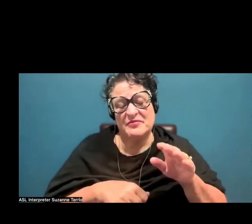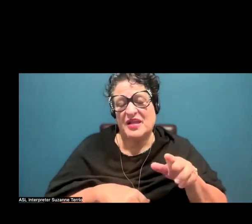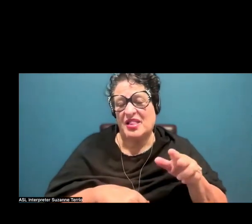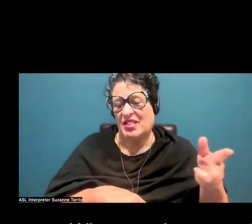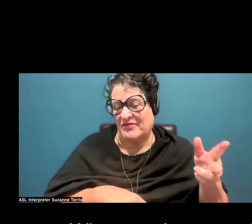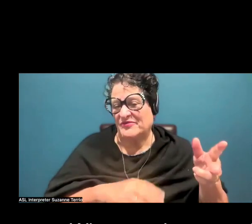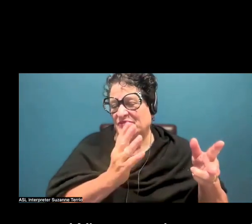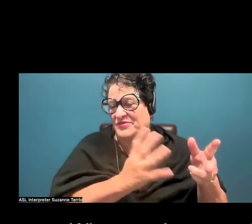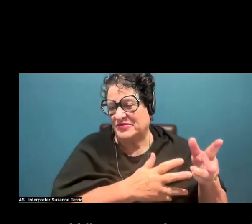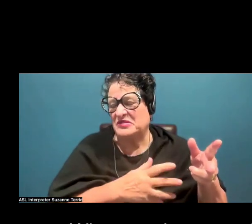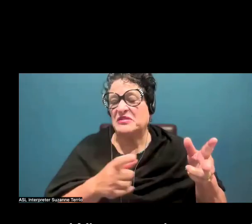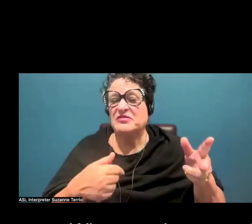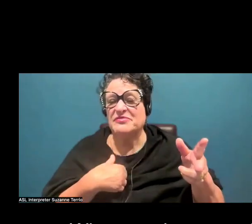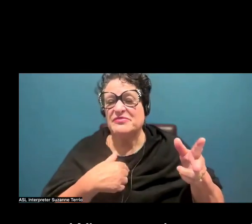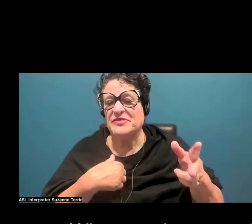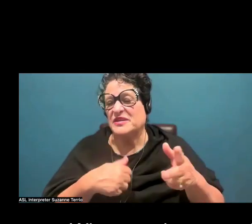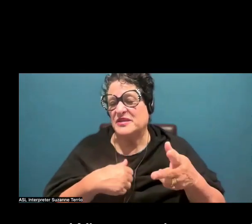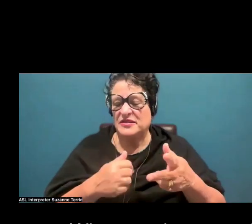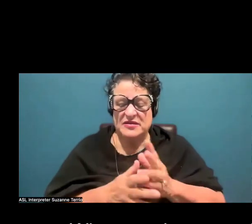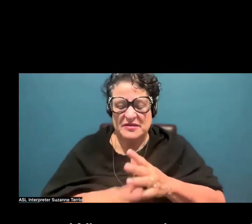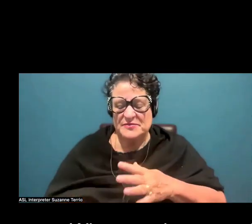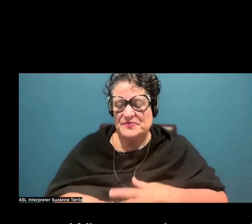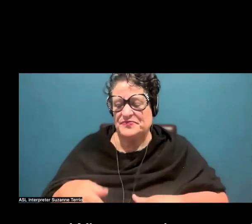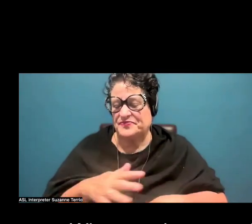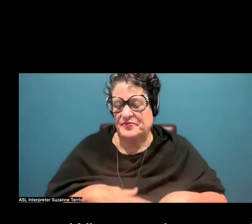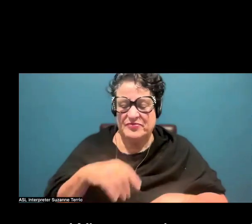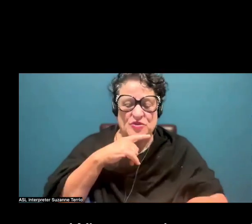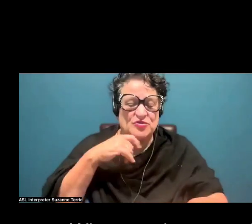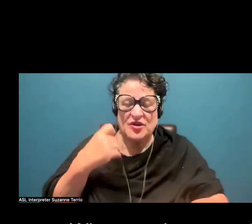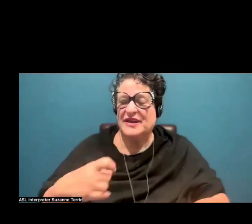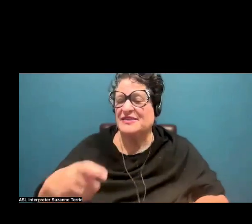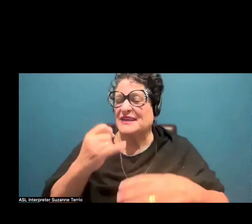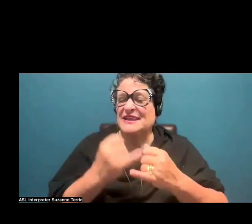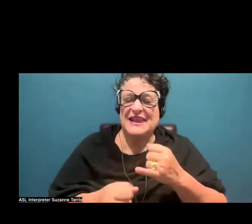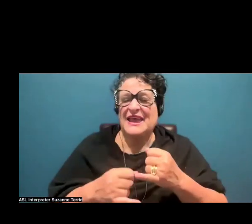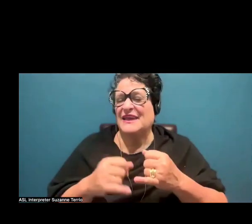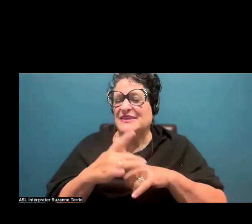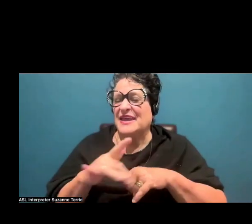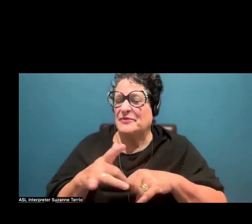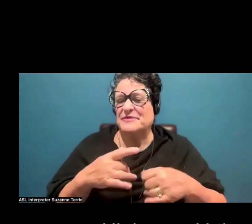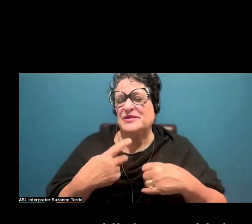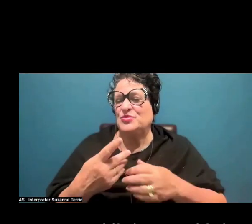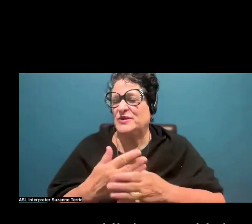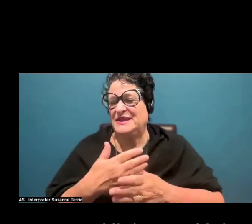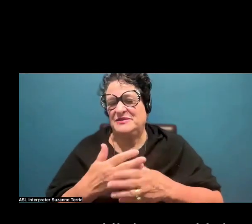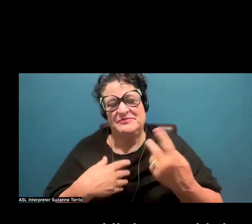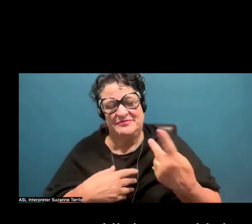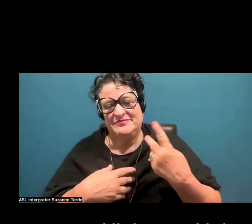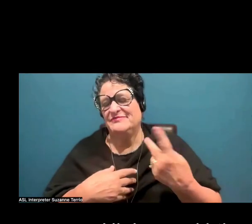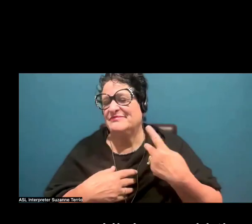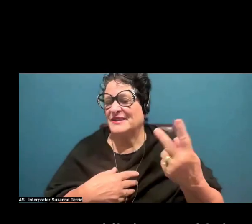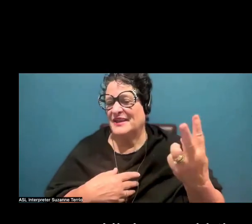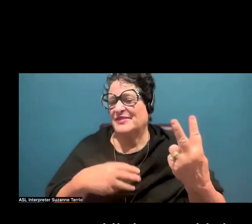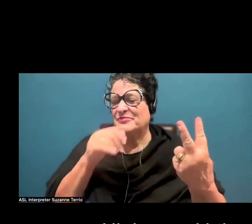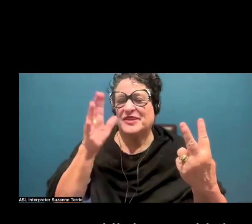bumper, wipe my clammy palms dry on my shorts before I close the last gap between me and Jane's parents. Hi, I say,